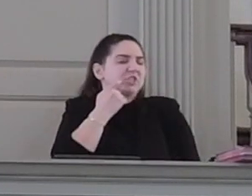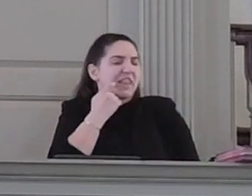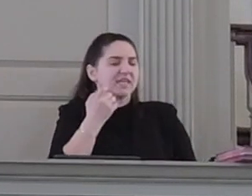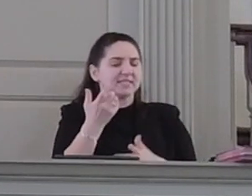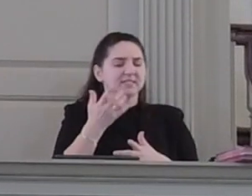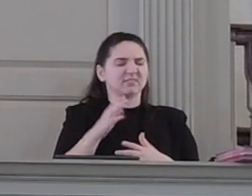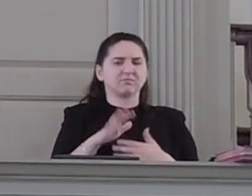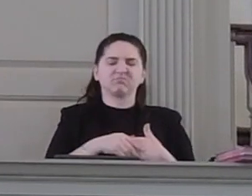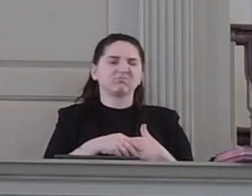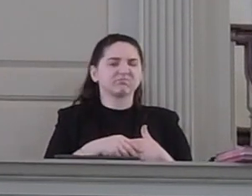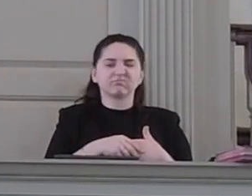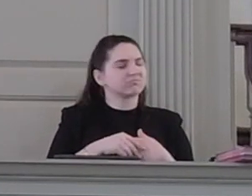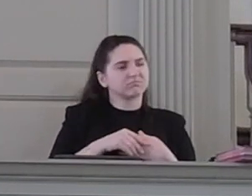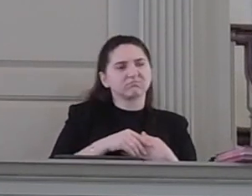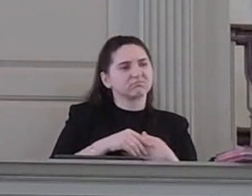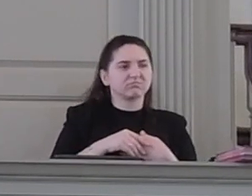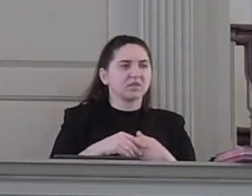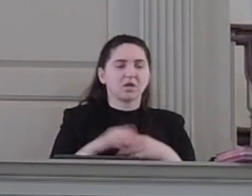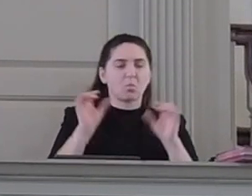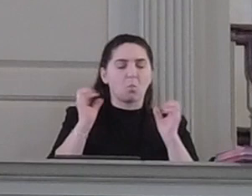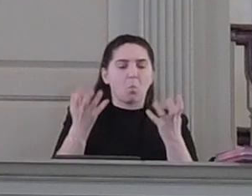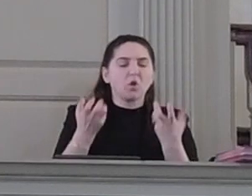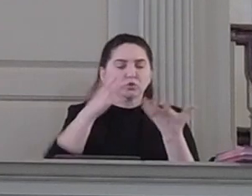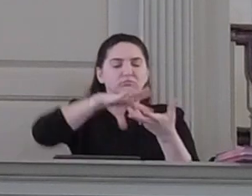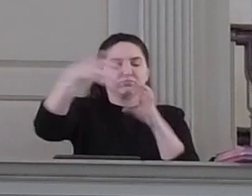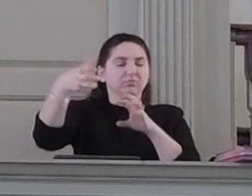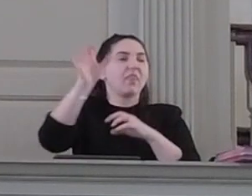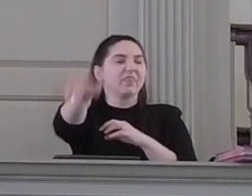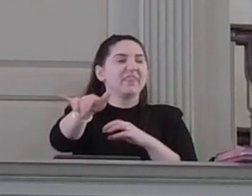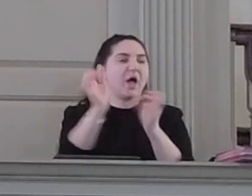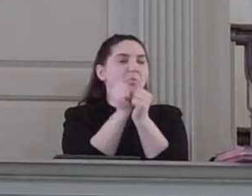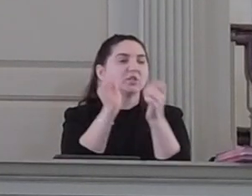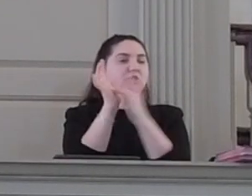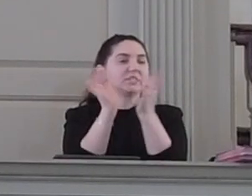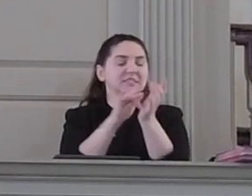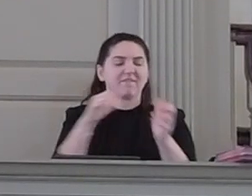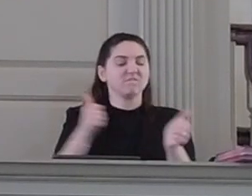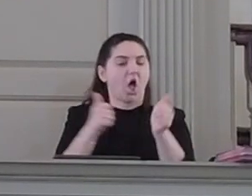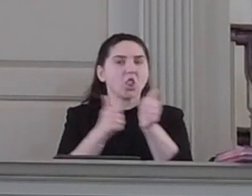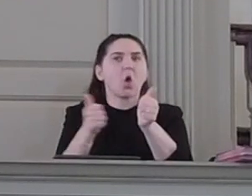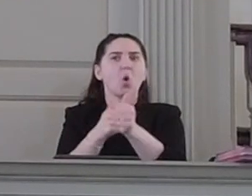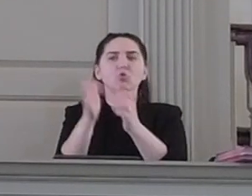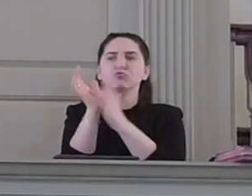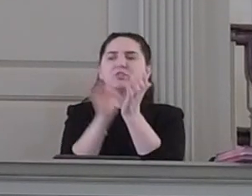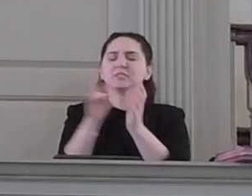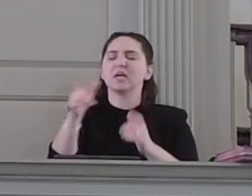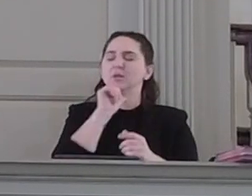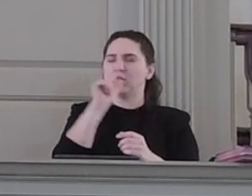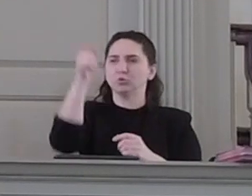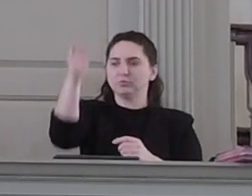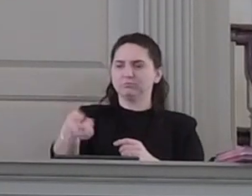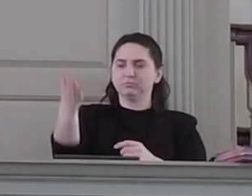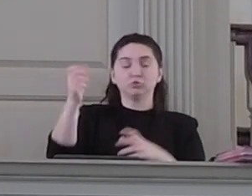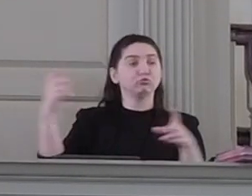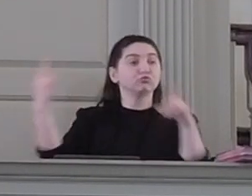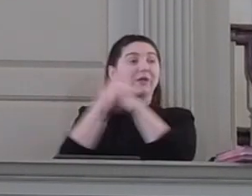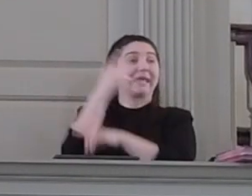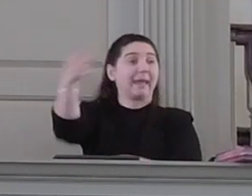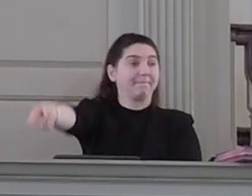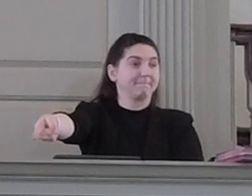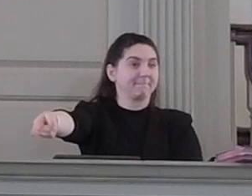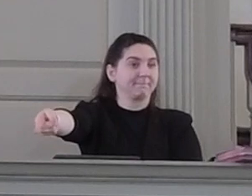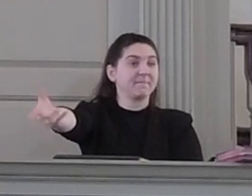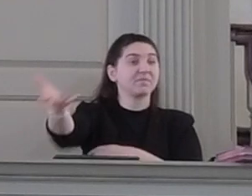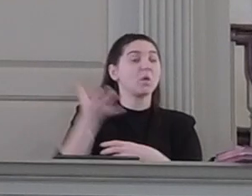were petty, and they played dirty. They kept following Jesus around, not to hear him, but to trick him.